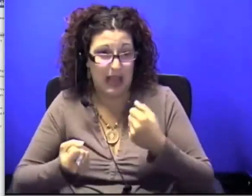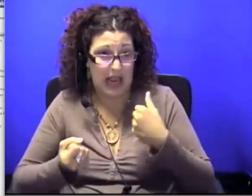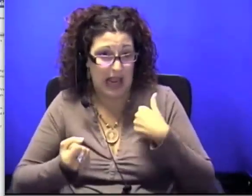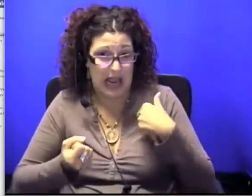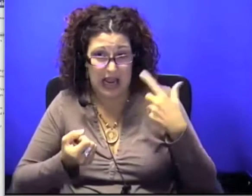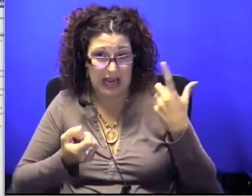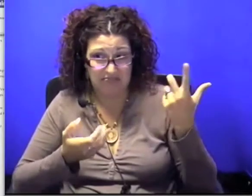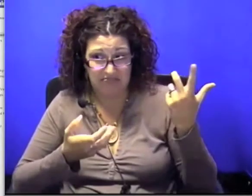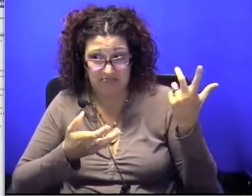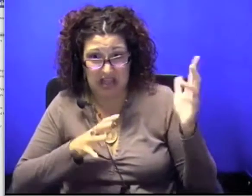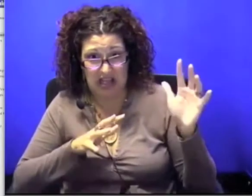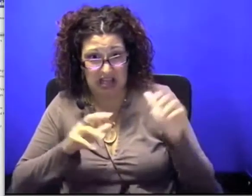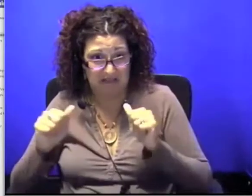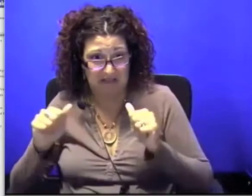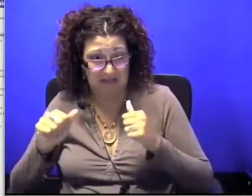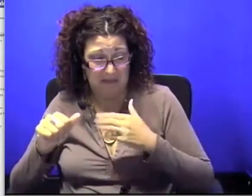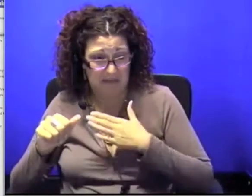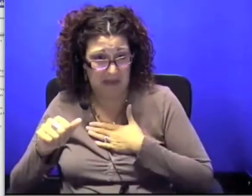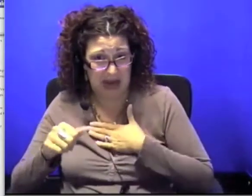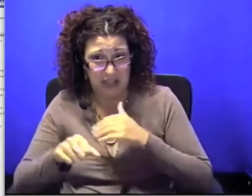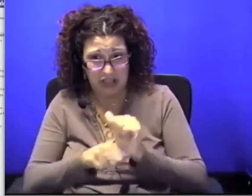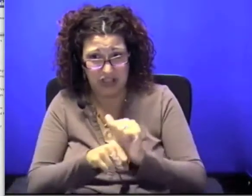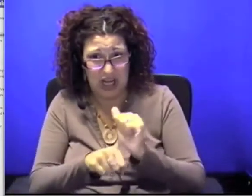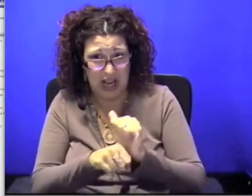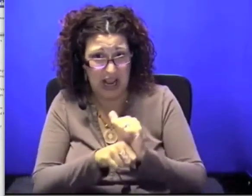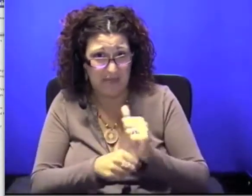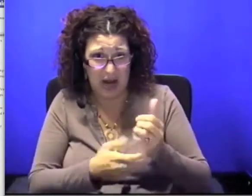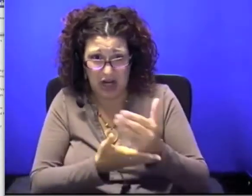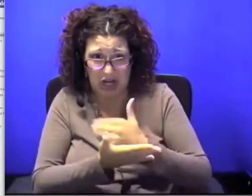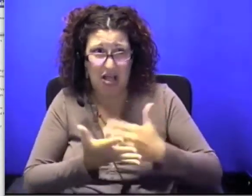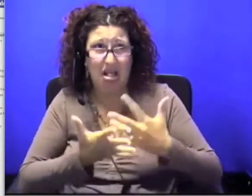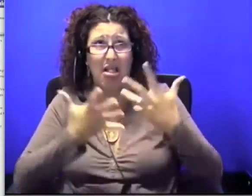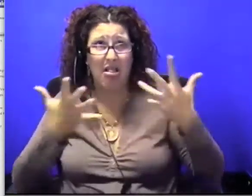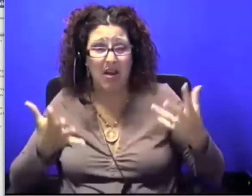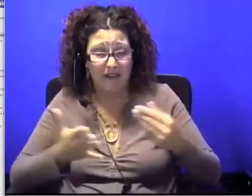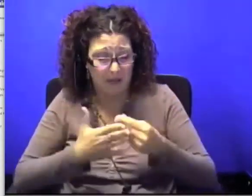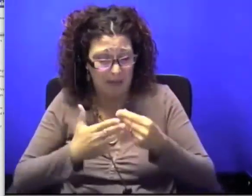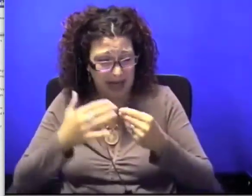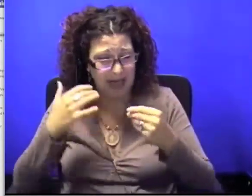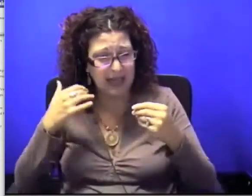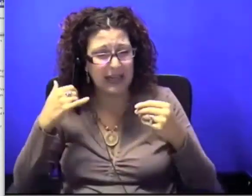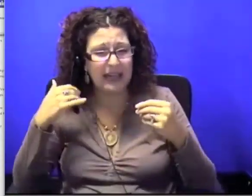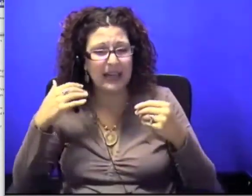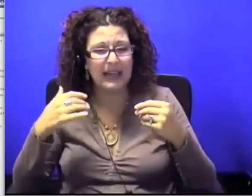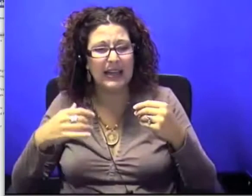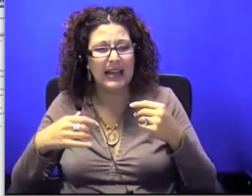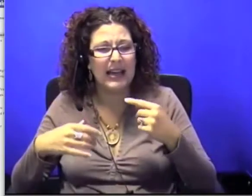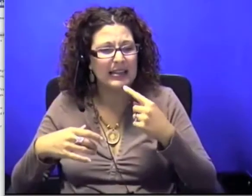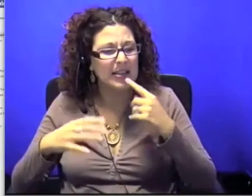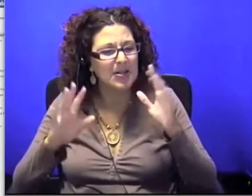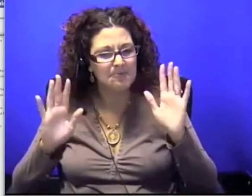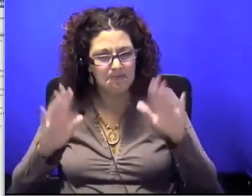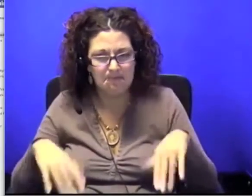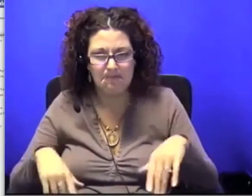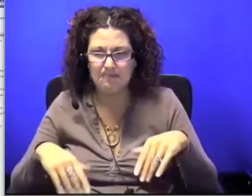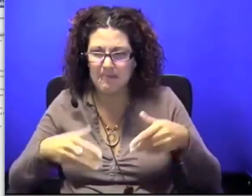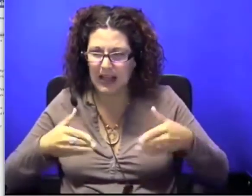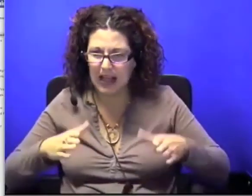walked away from a huge stream of income with massive influence on an existing company to say, let's